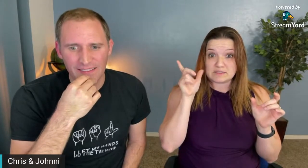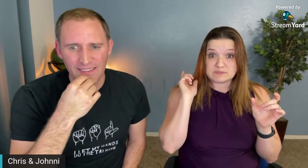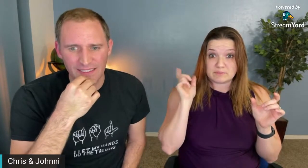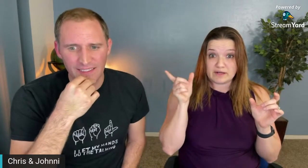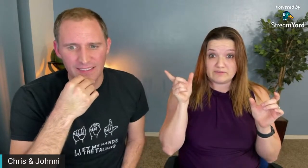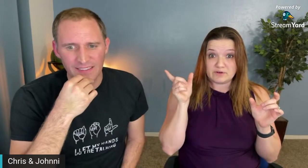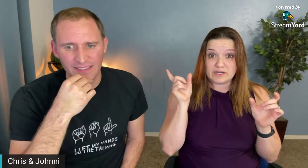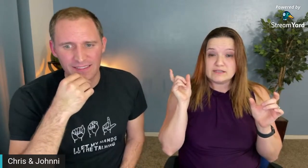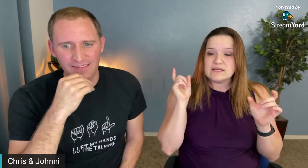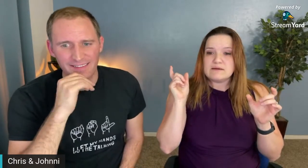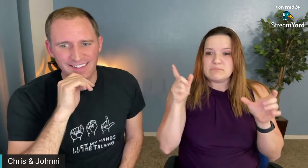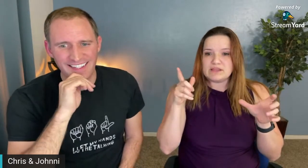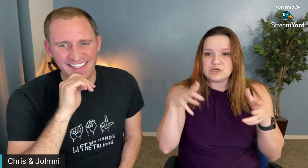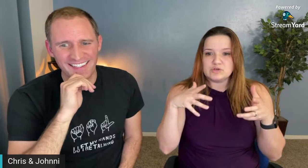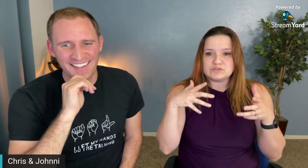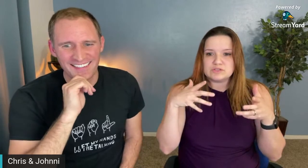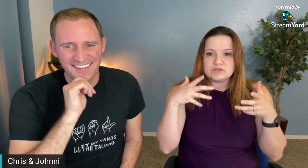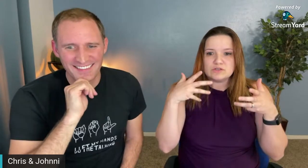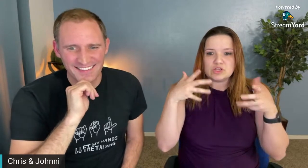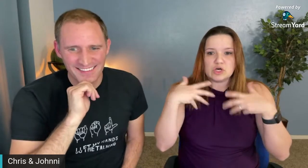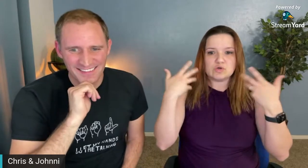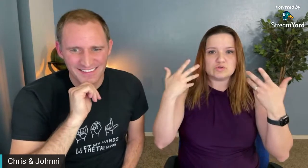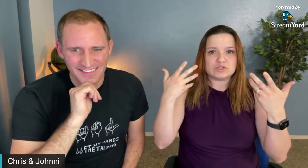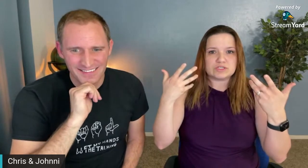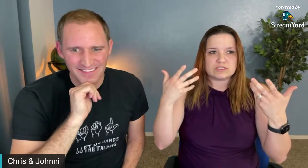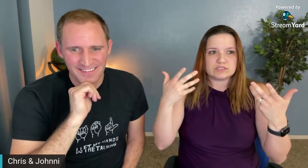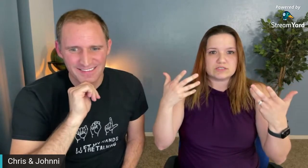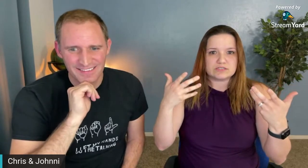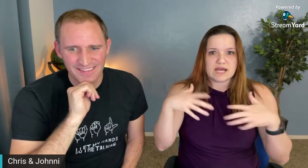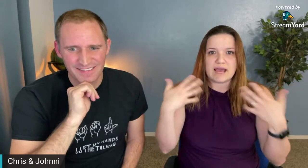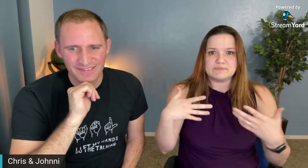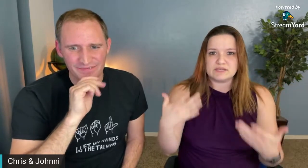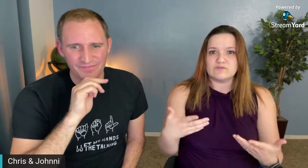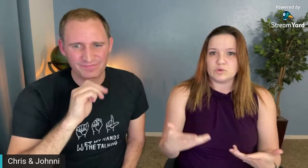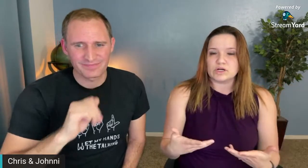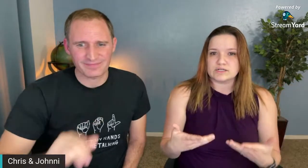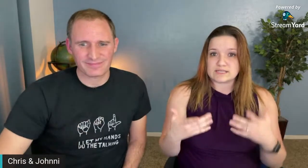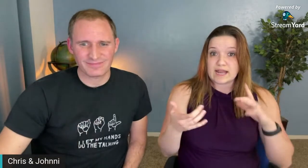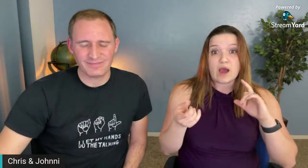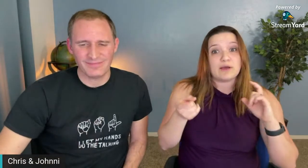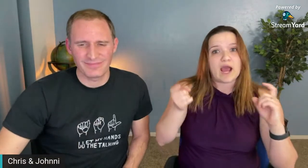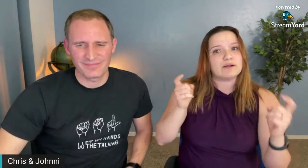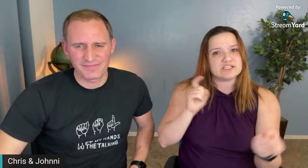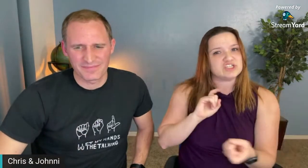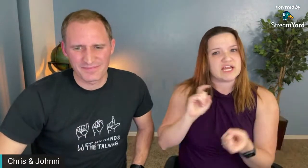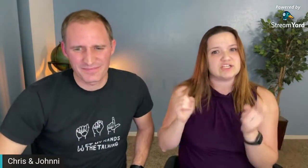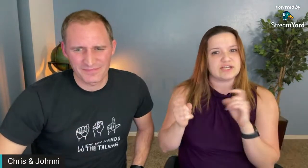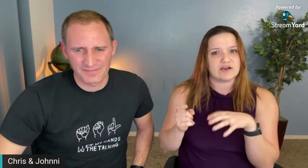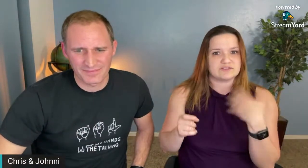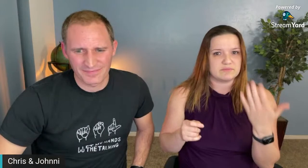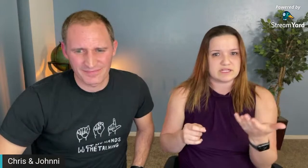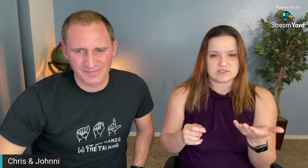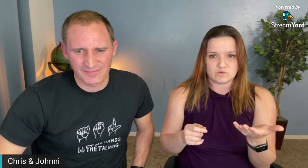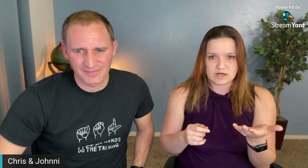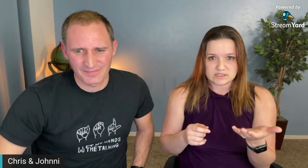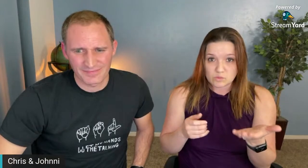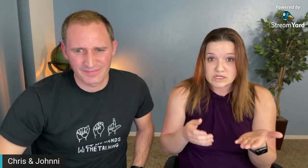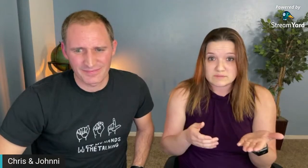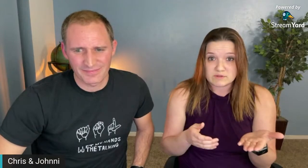wasn't prepared for it. But those types of words and how it is changing, how somebody doesn't want to be